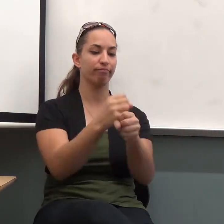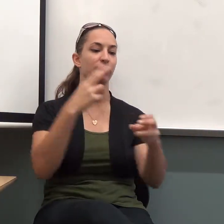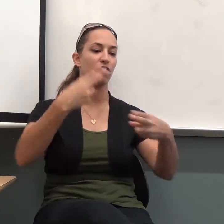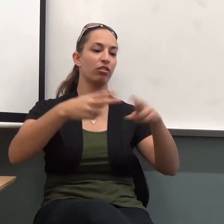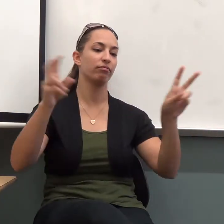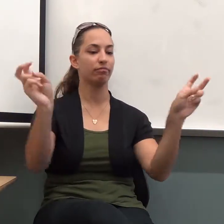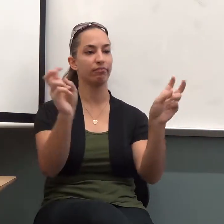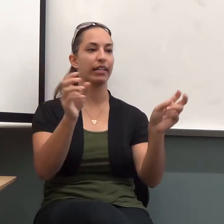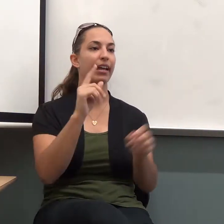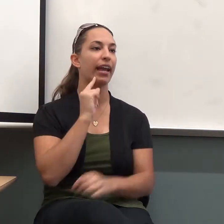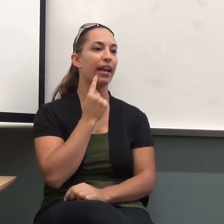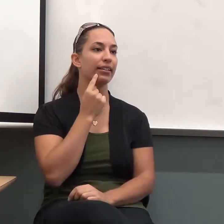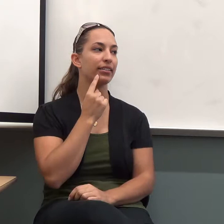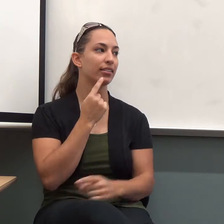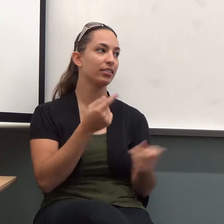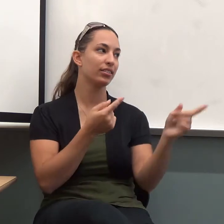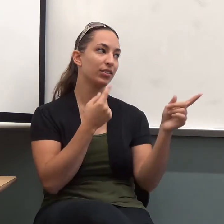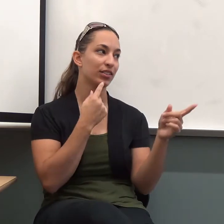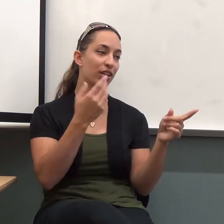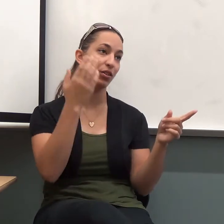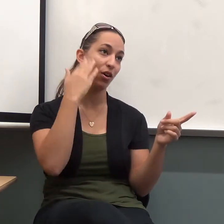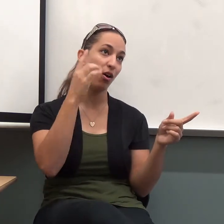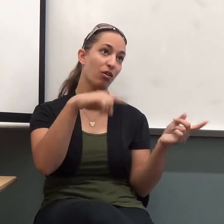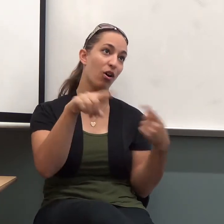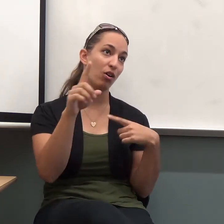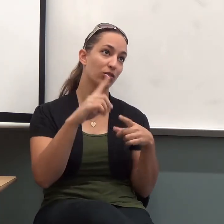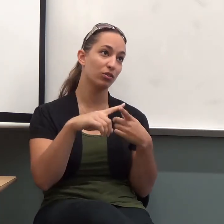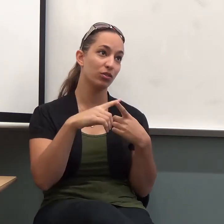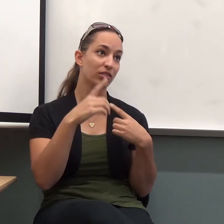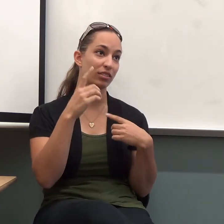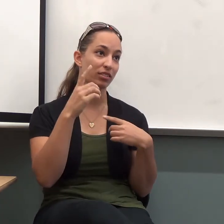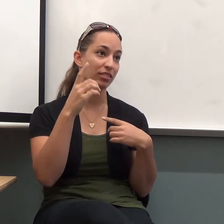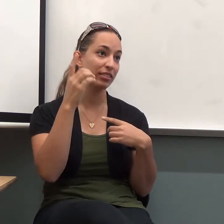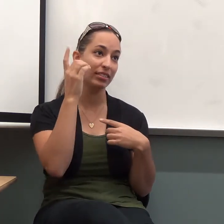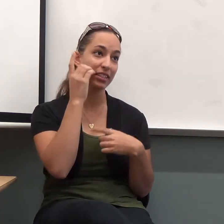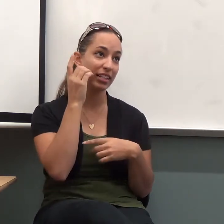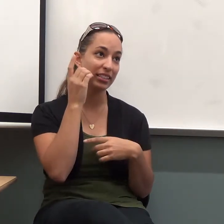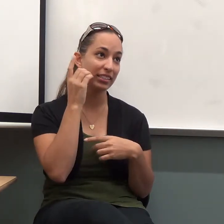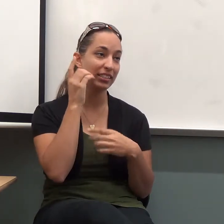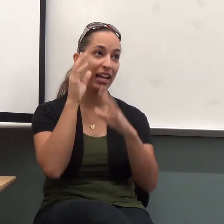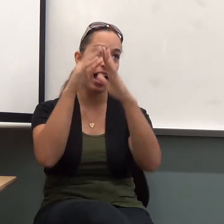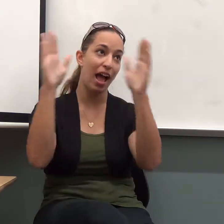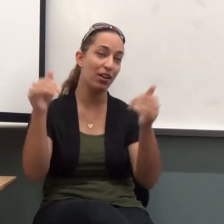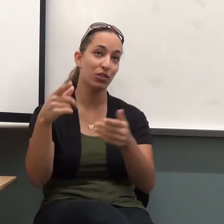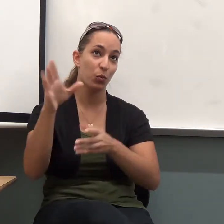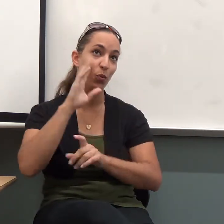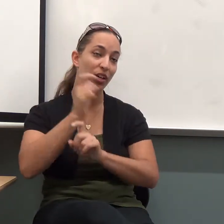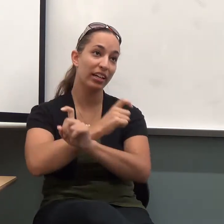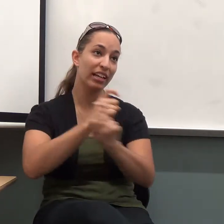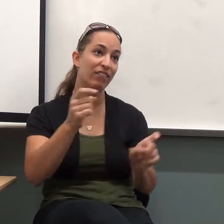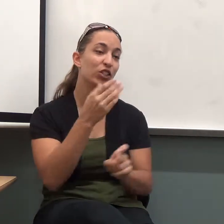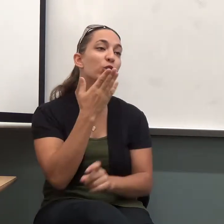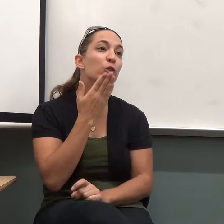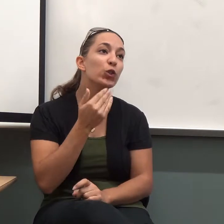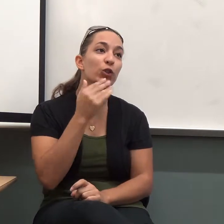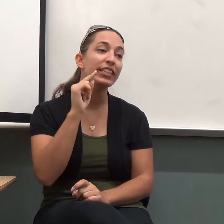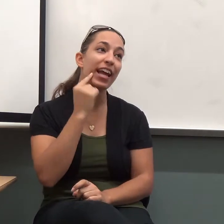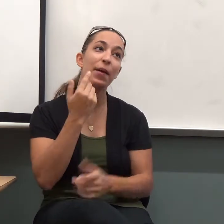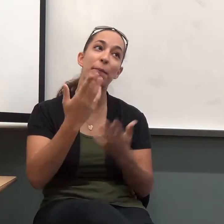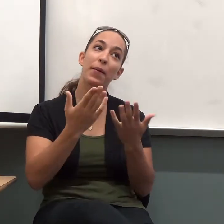house and you know what he's gonna give you. There are lots of possibilities for this particular paragraph and this subject matter. So let's just